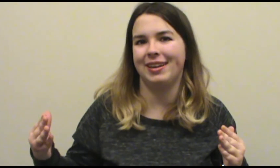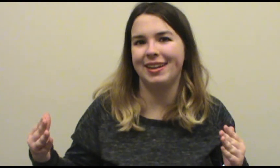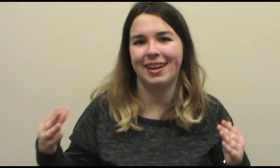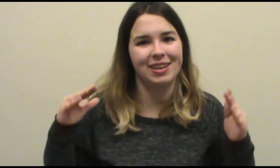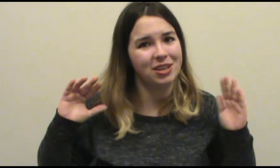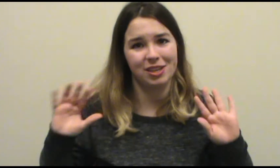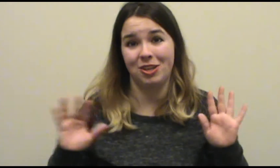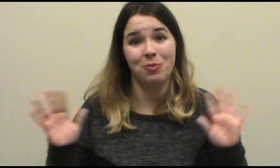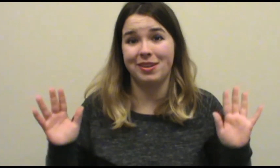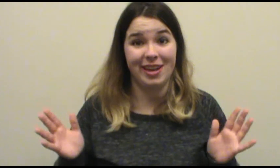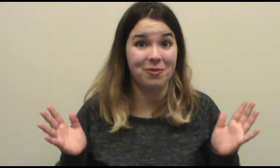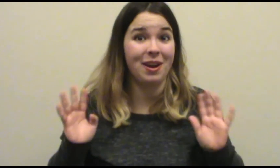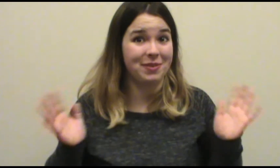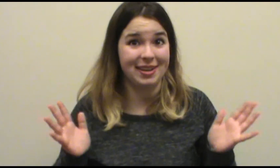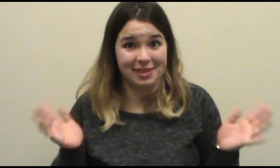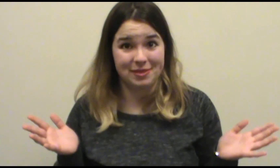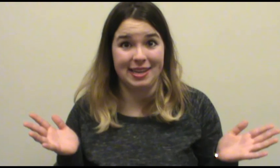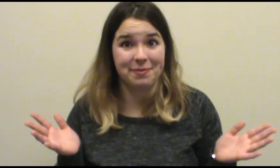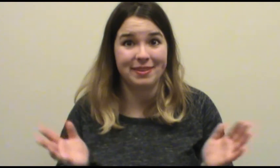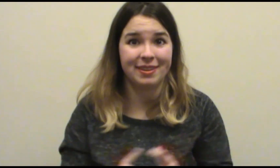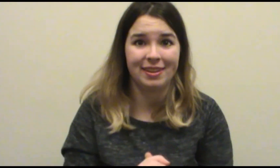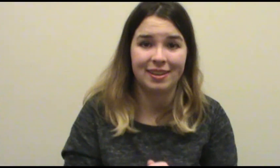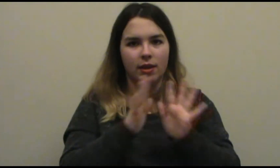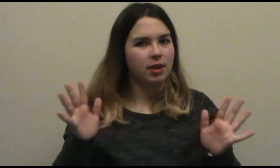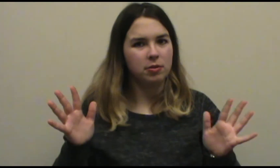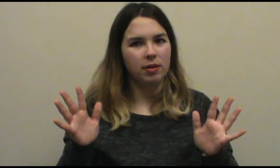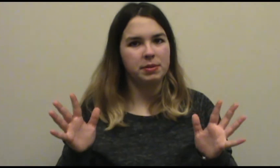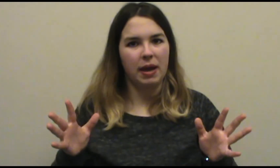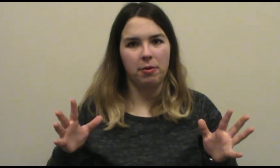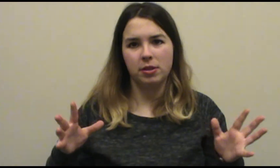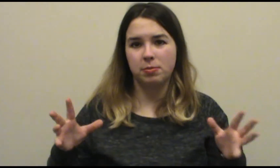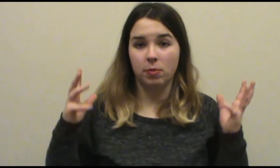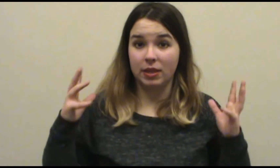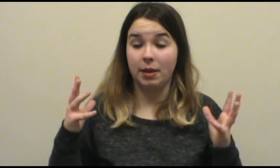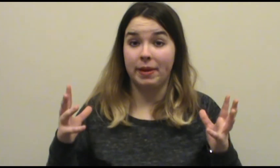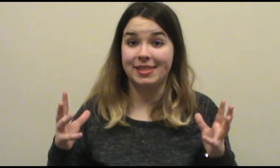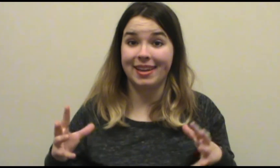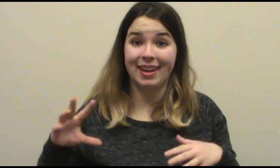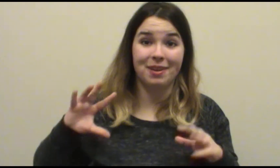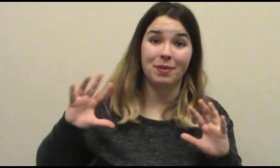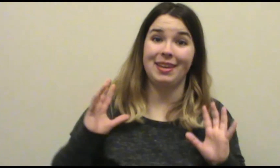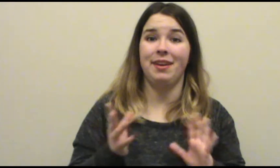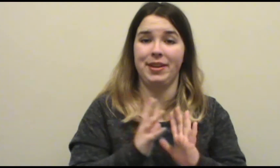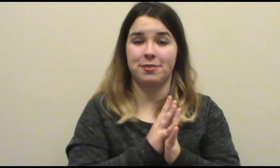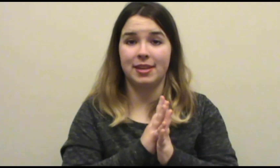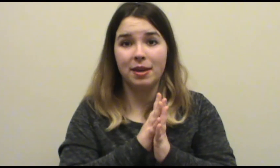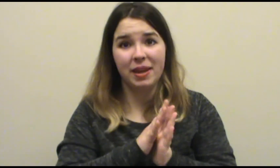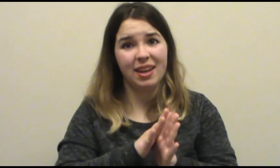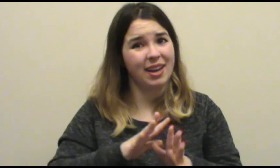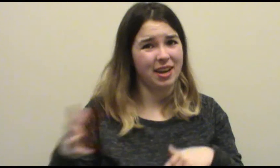hidden and you would never have guessed it was him. Kilgrave's powers were really amazing and really kind of interesting to me, and I kind